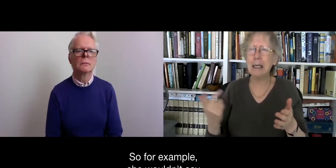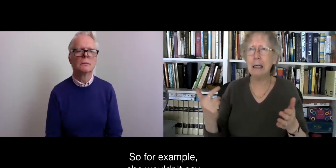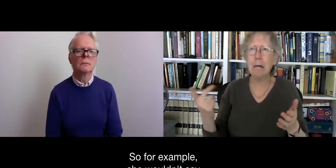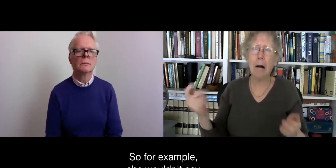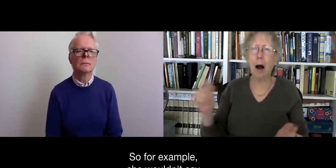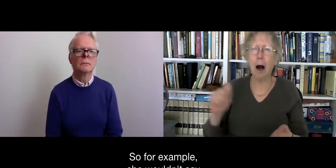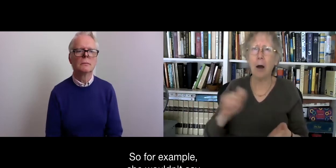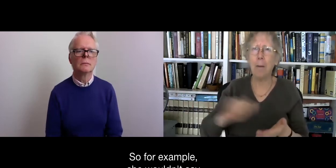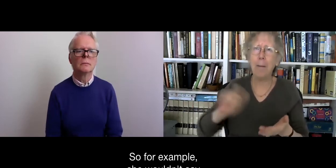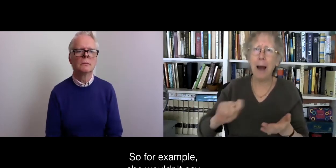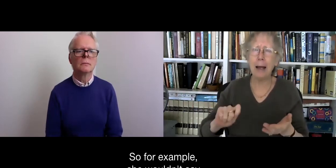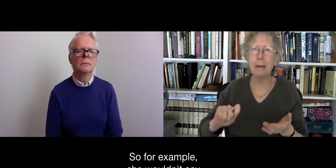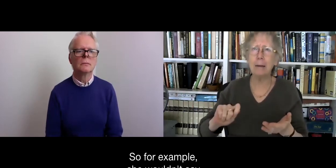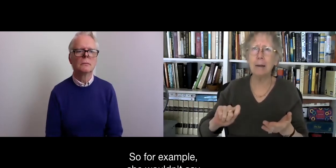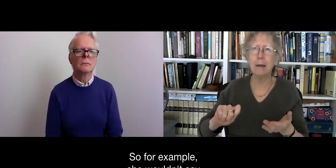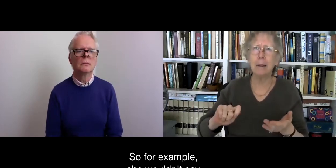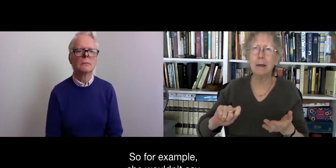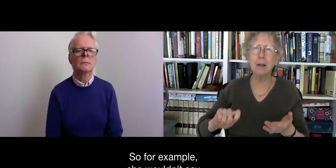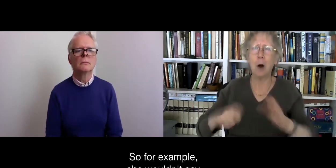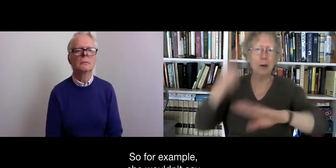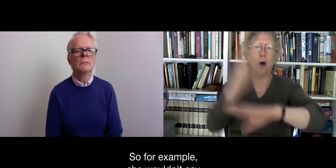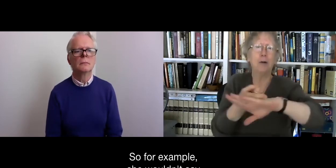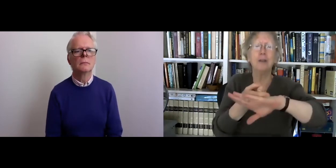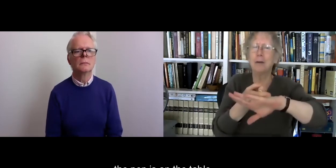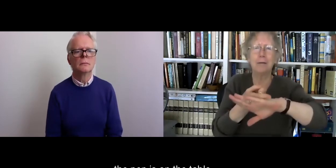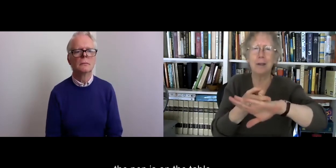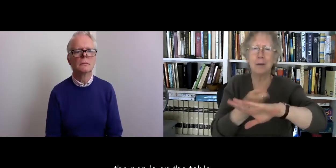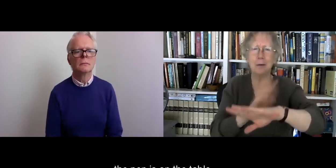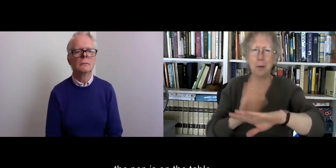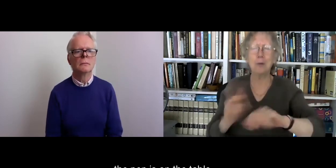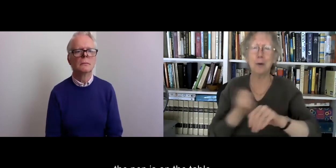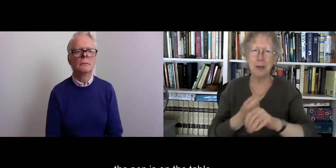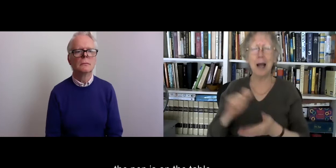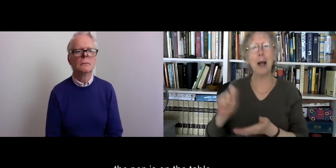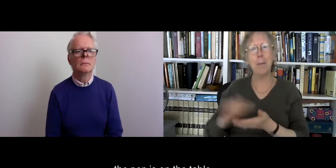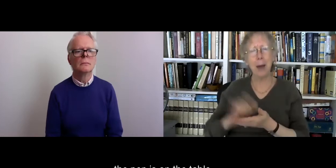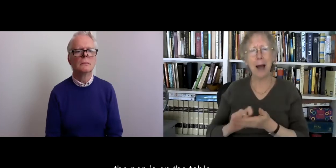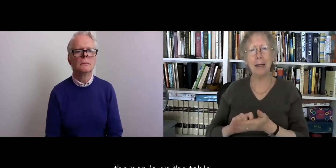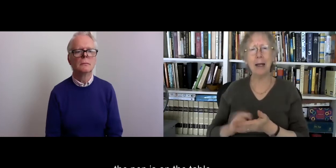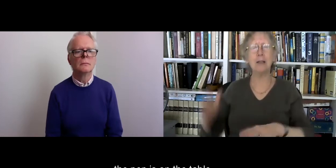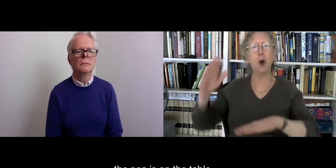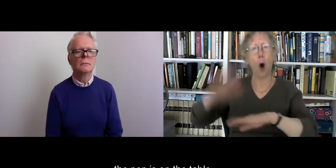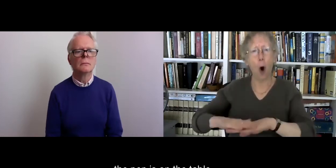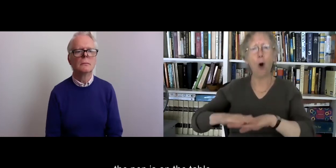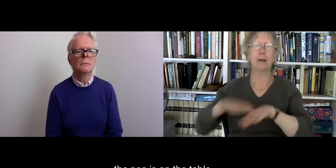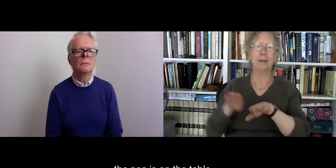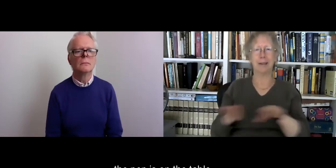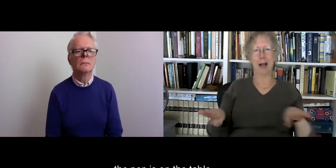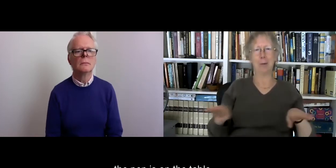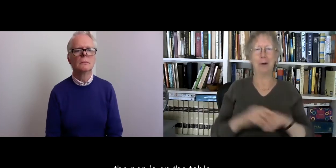So, for example, she wouldn't say the pen is on the